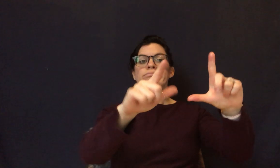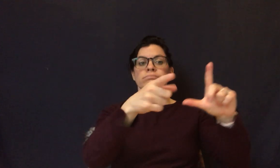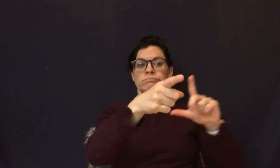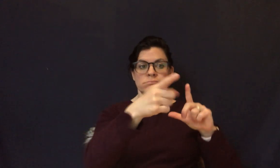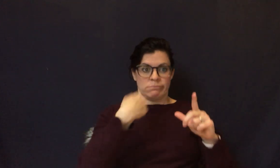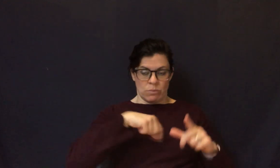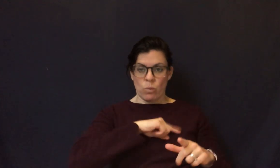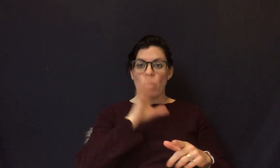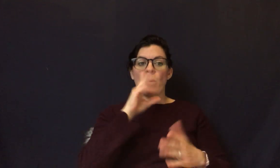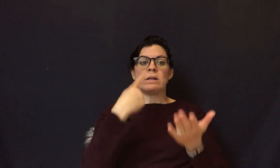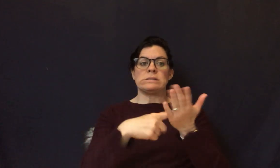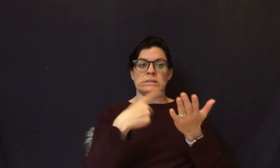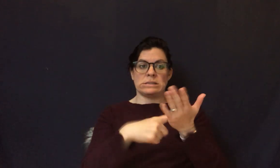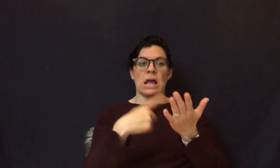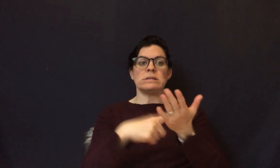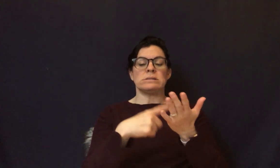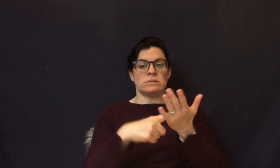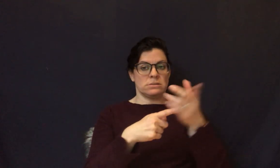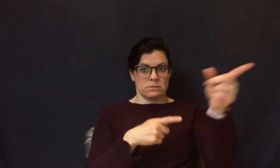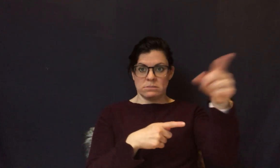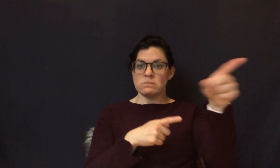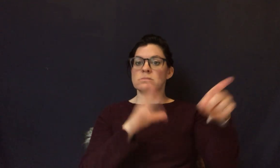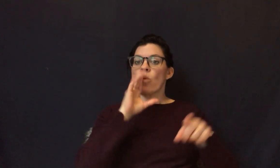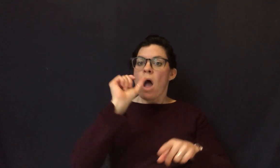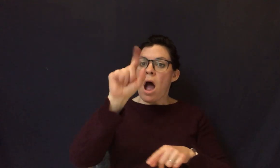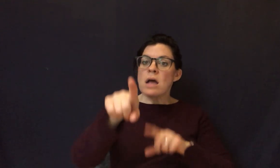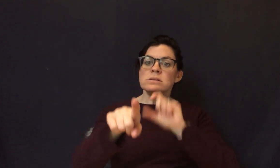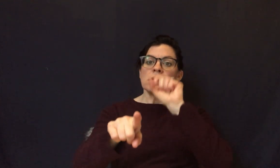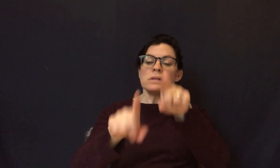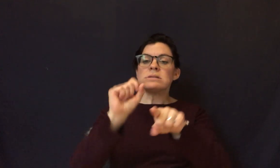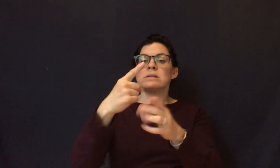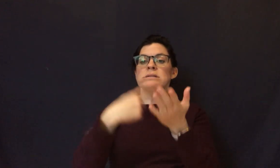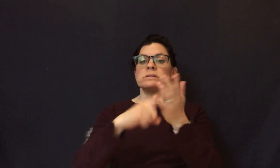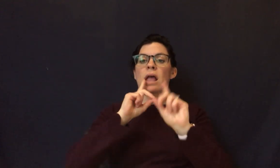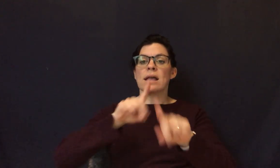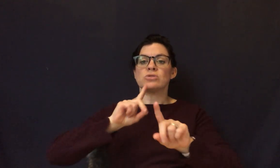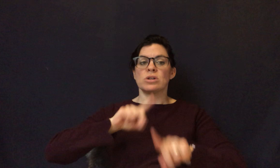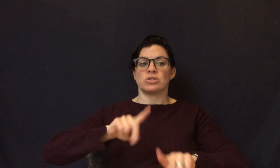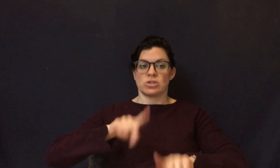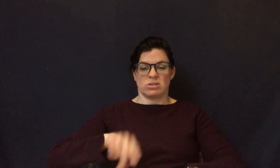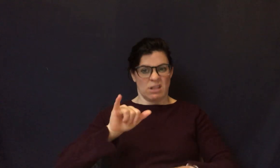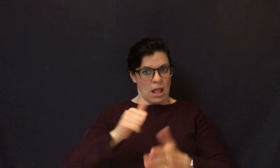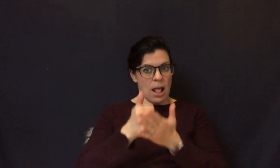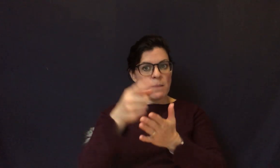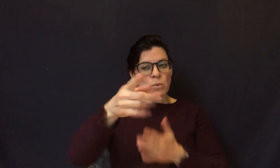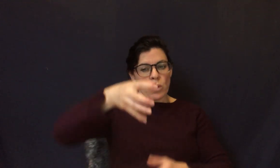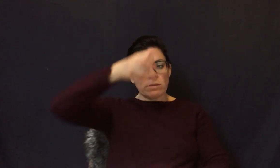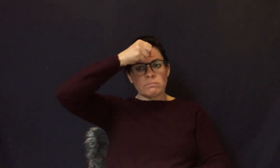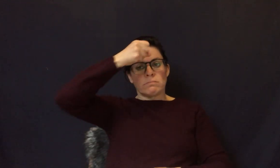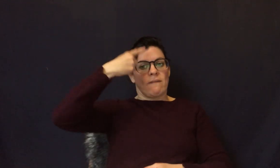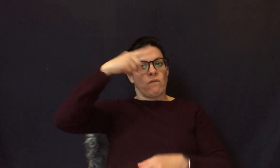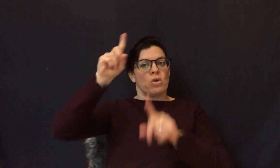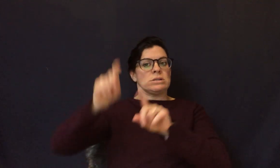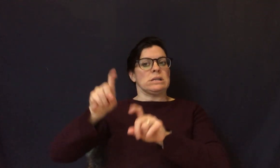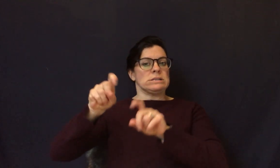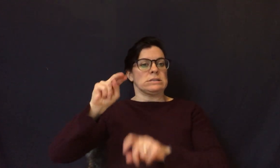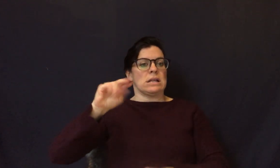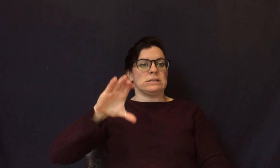it down, and then over the weekend you can review the questions, all right, and you can make sure that you have the right